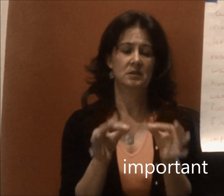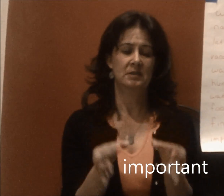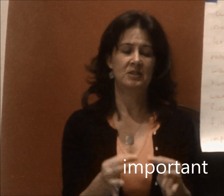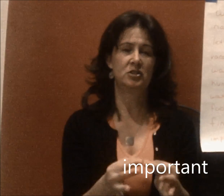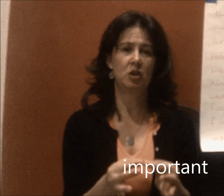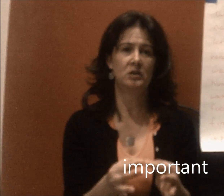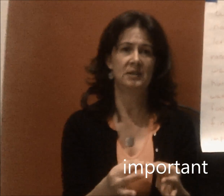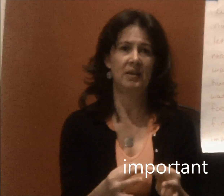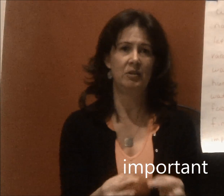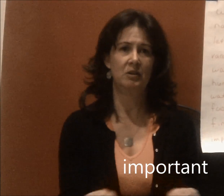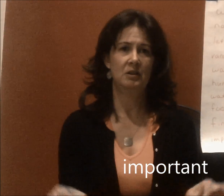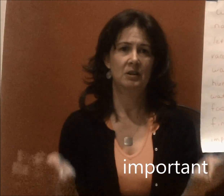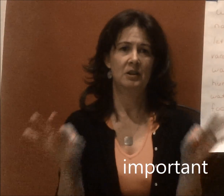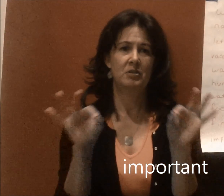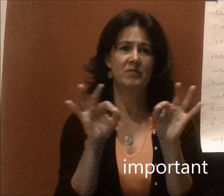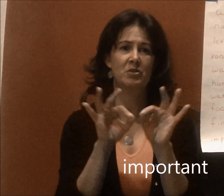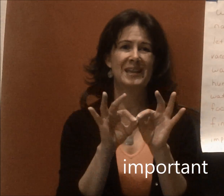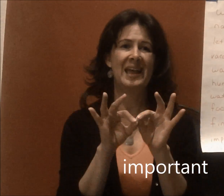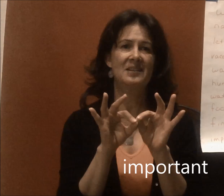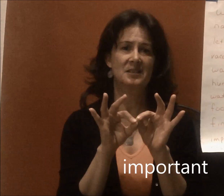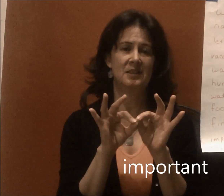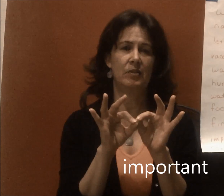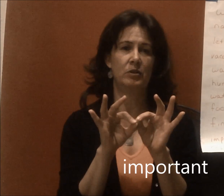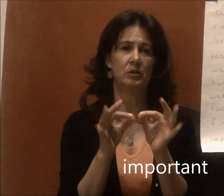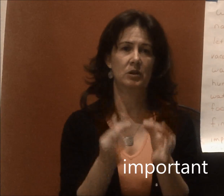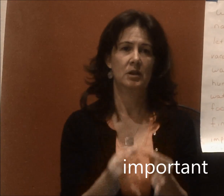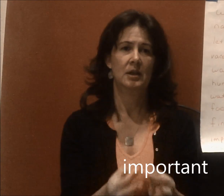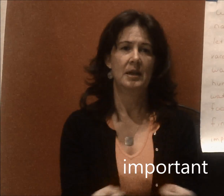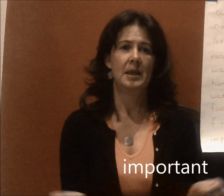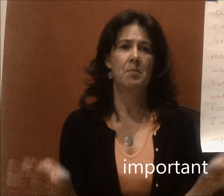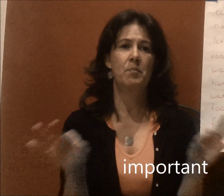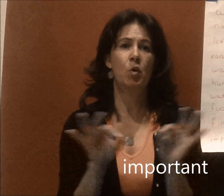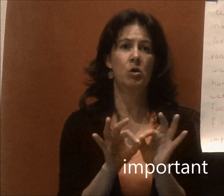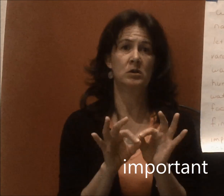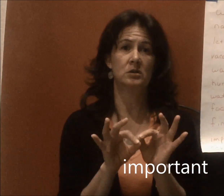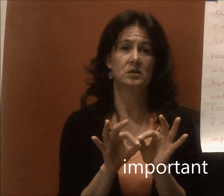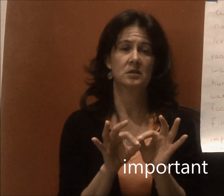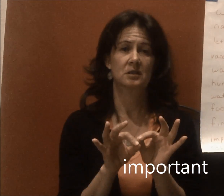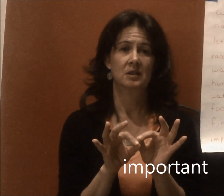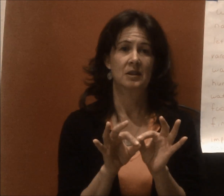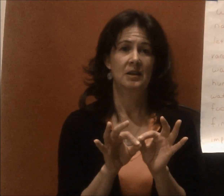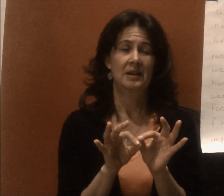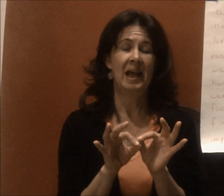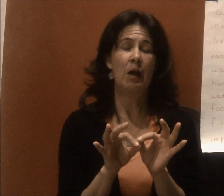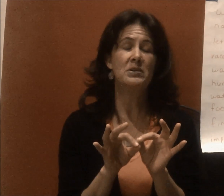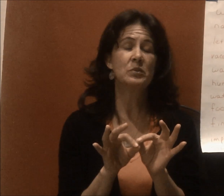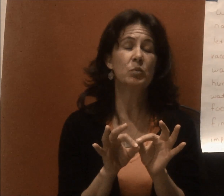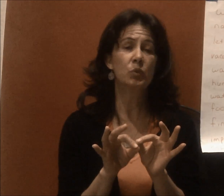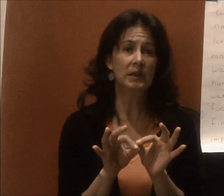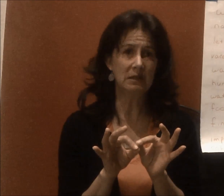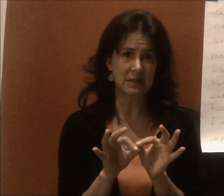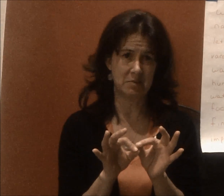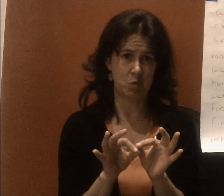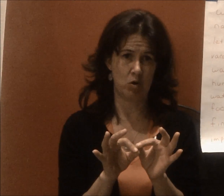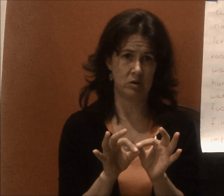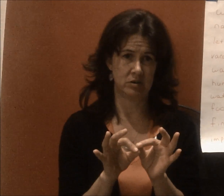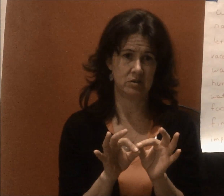They start together and your fingers end together. Important. And how is it really important?